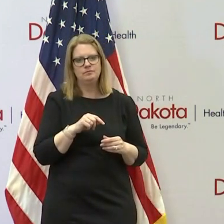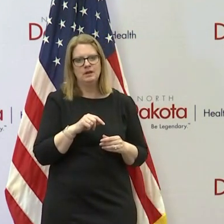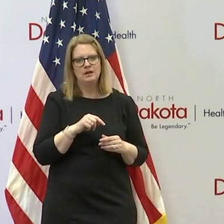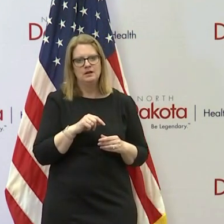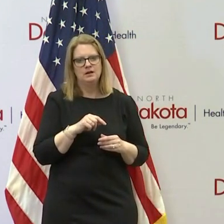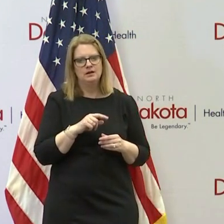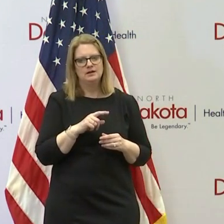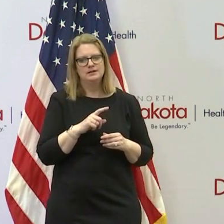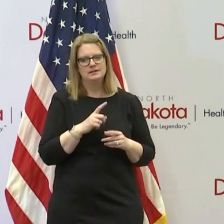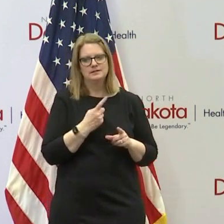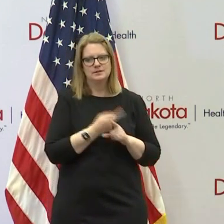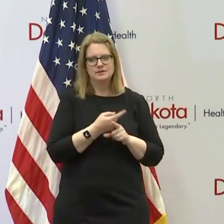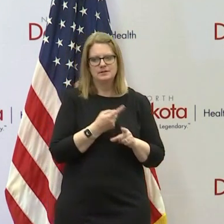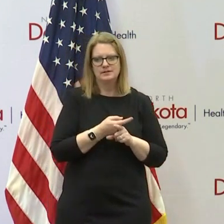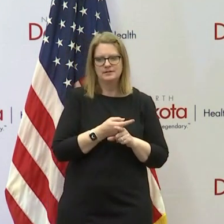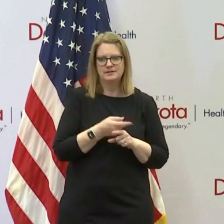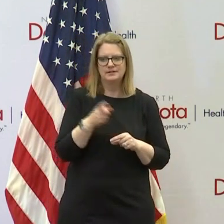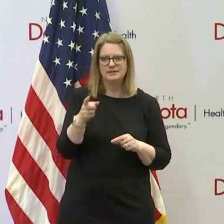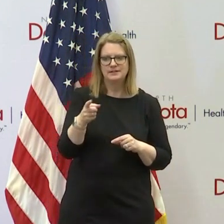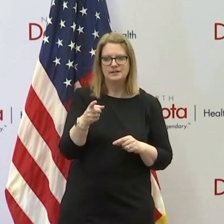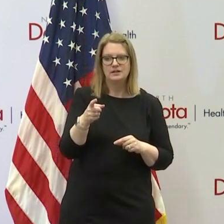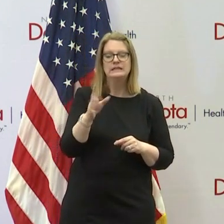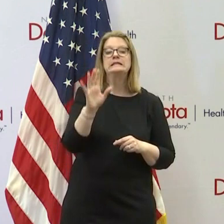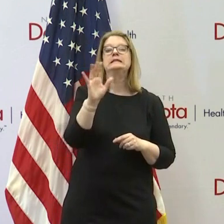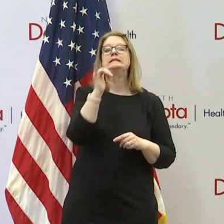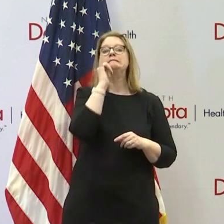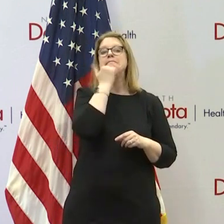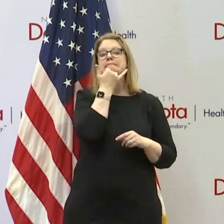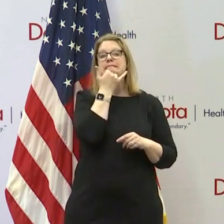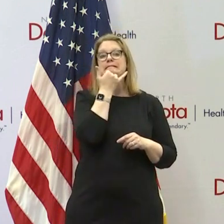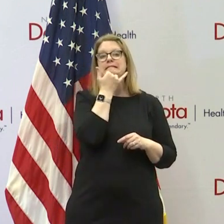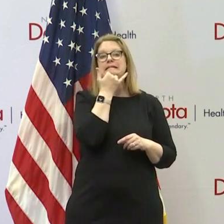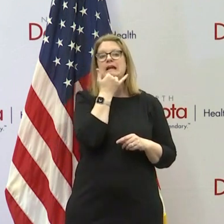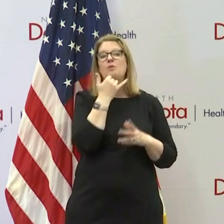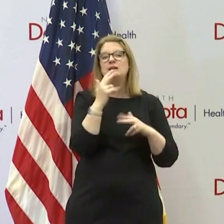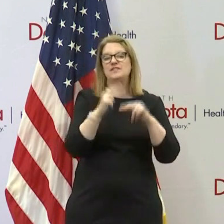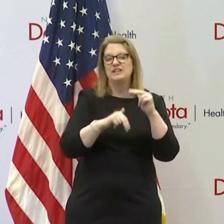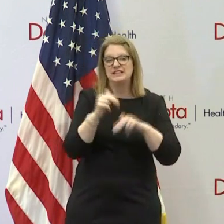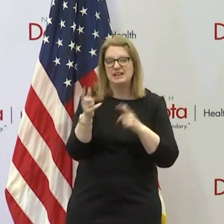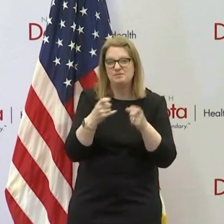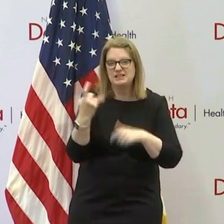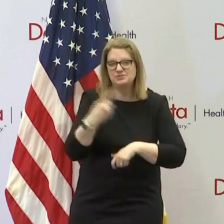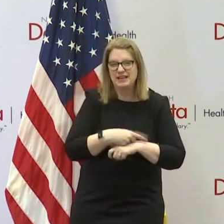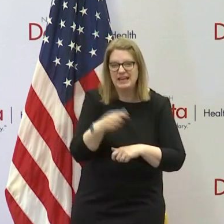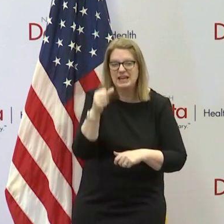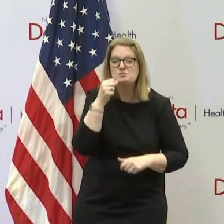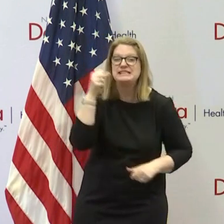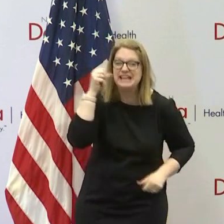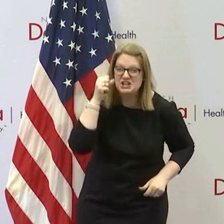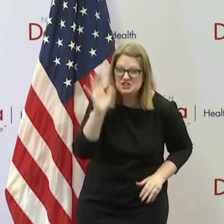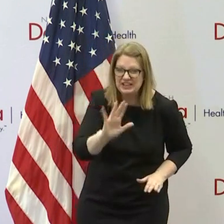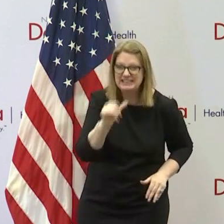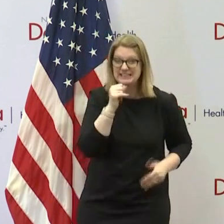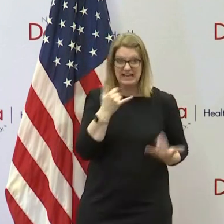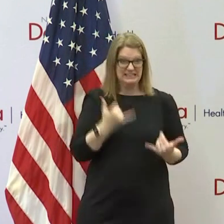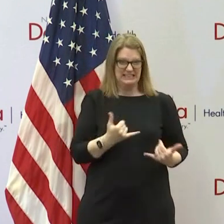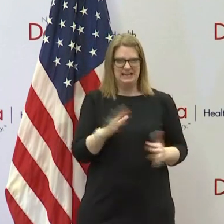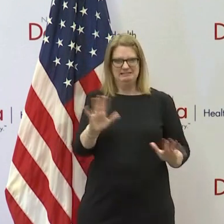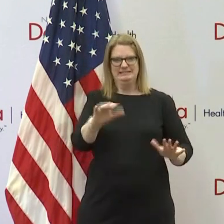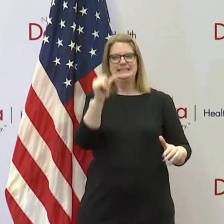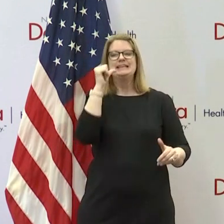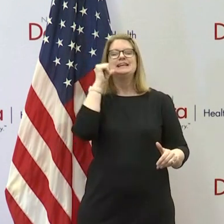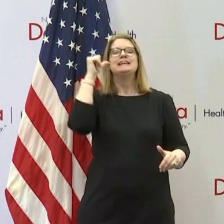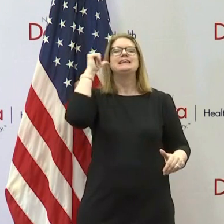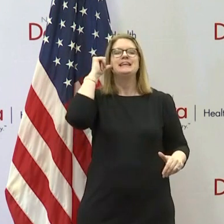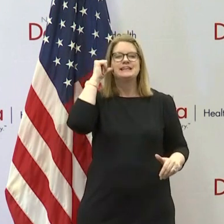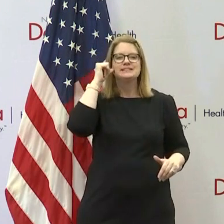small correction, apparently World Facility Management Day was yesterday, not today, in case people were really tracking that closely, but we'll turn it into